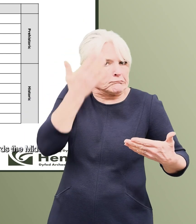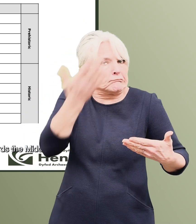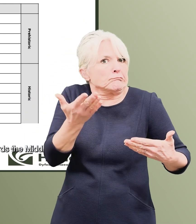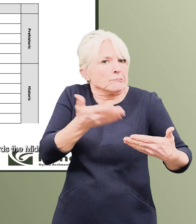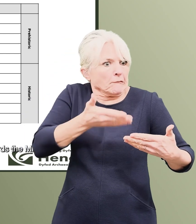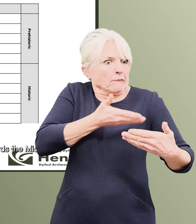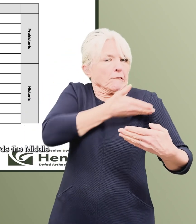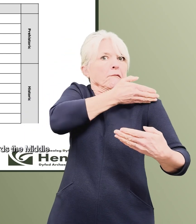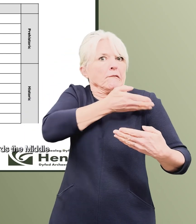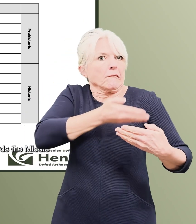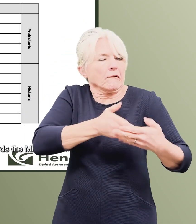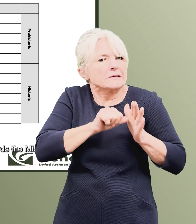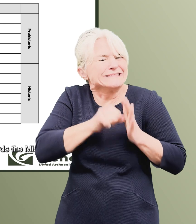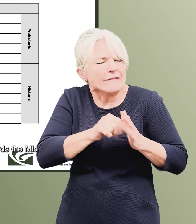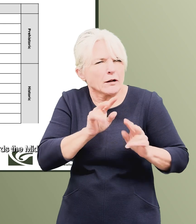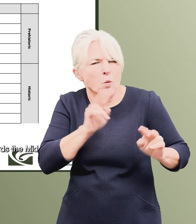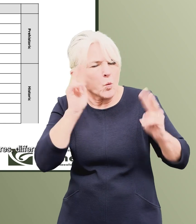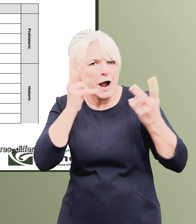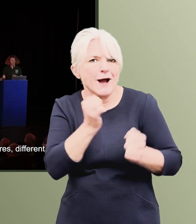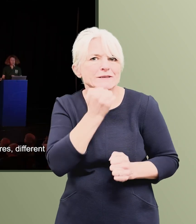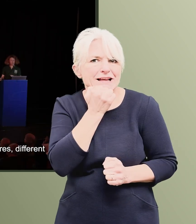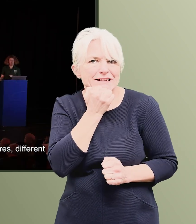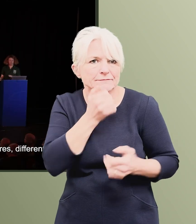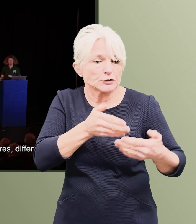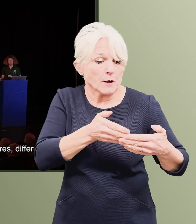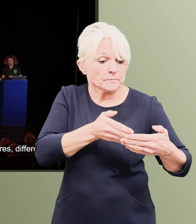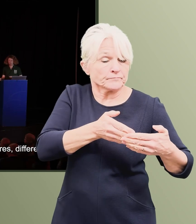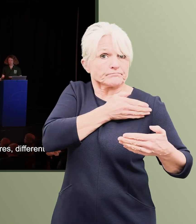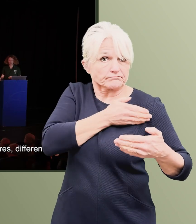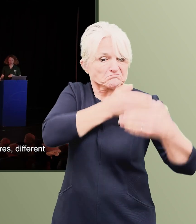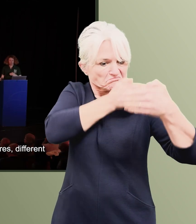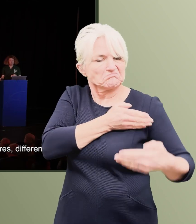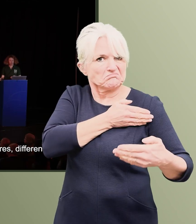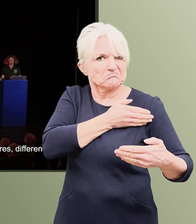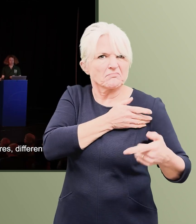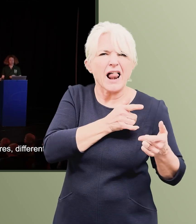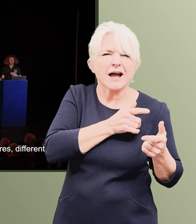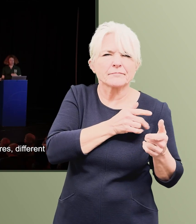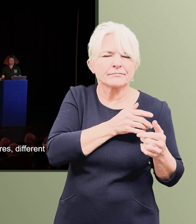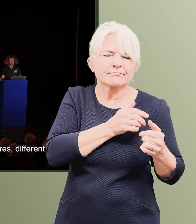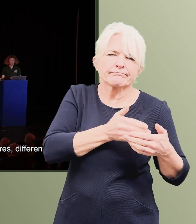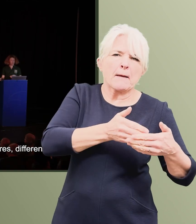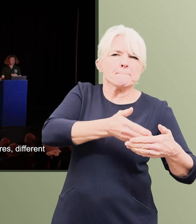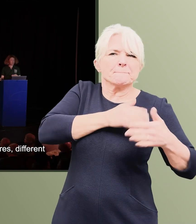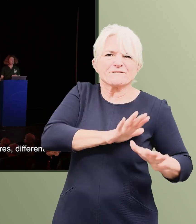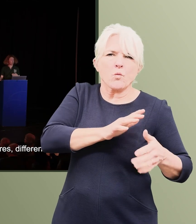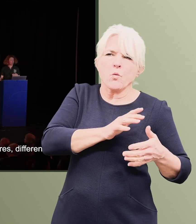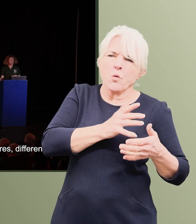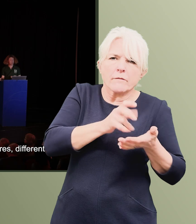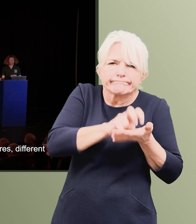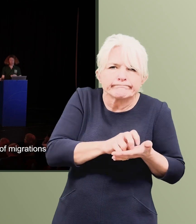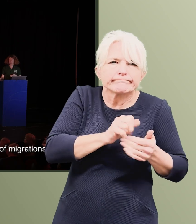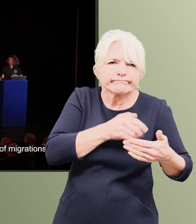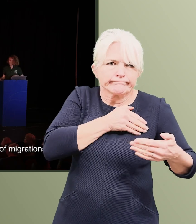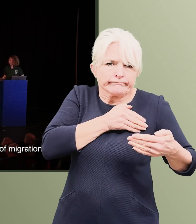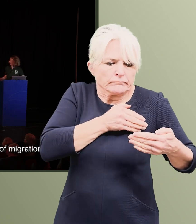what we'd be itching towards the middle Neolithic, where things do start to change a little bit. different cultures, different ideas, and indeed more